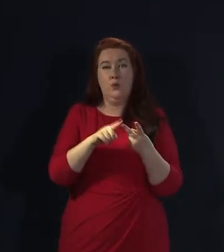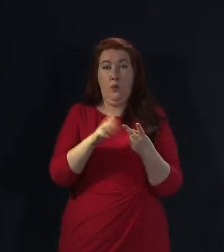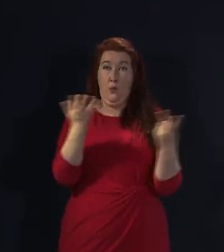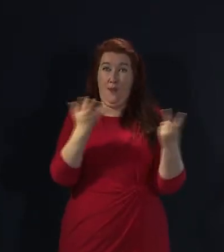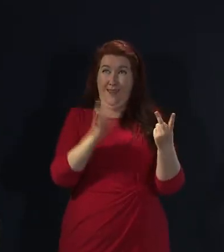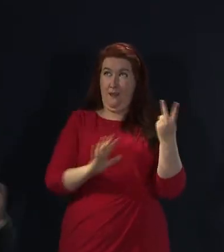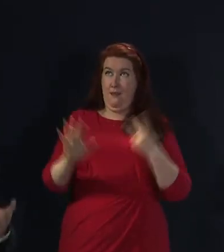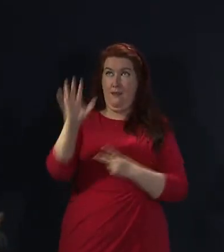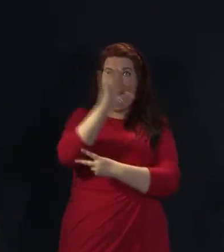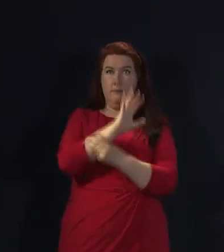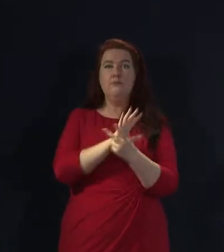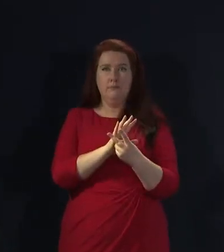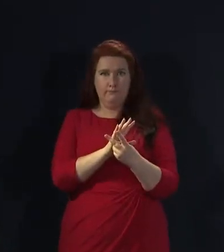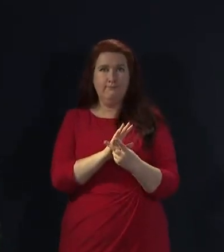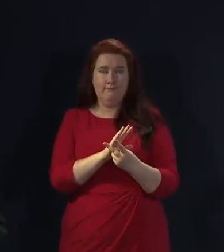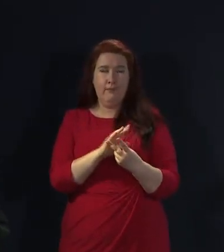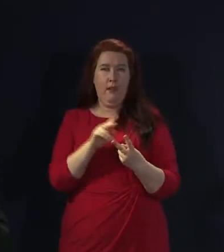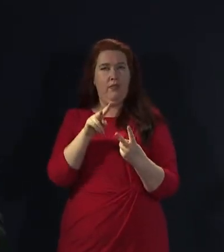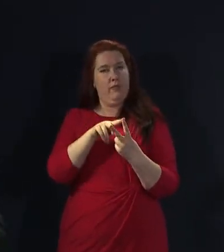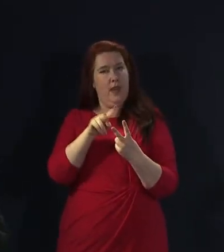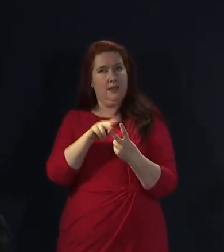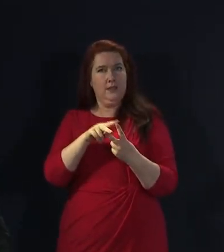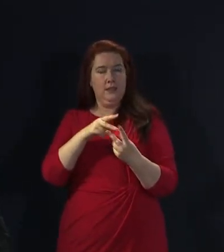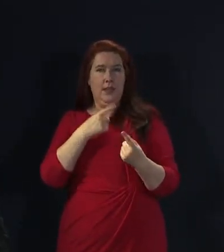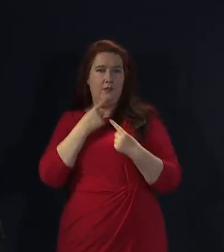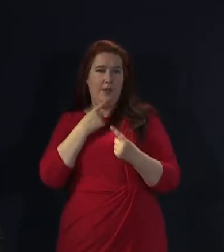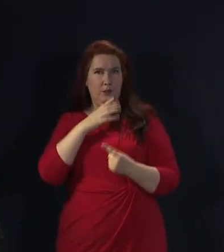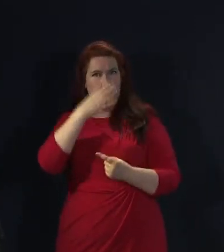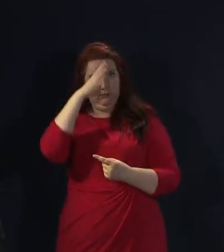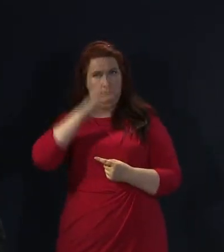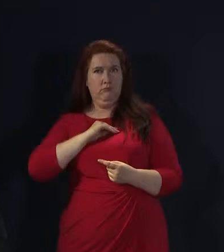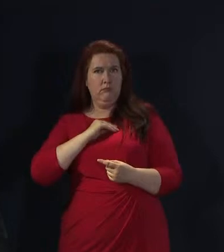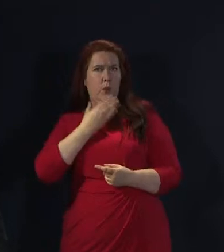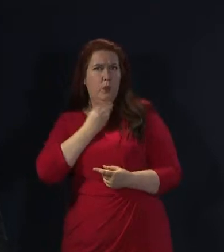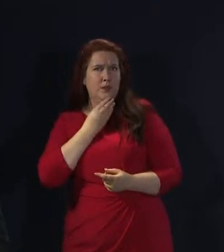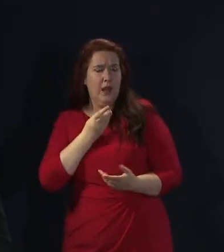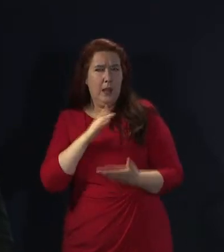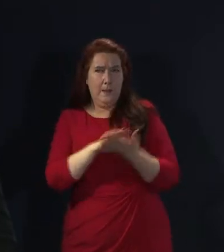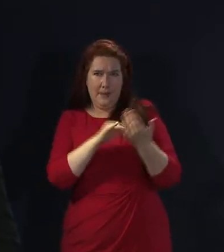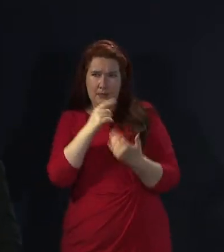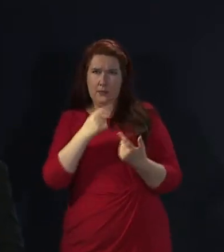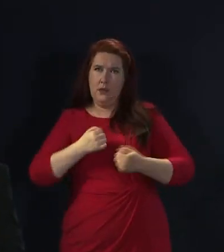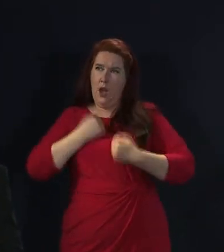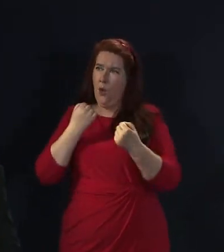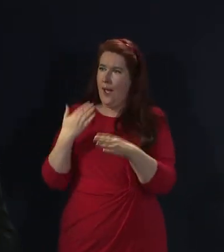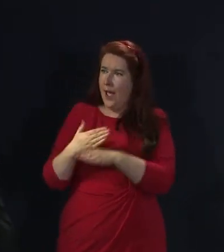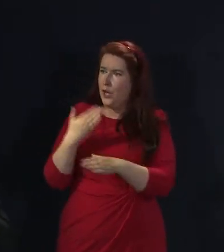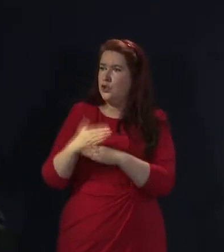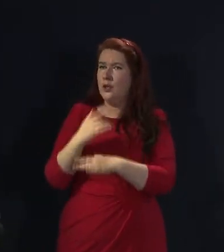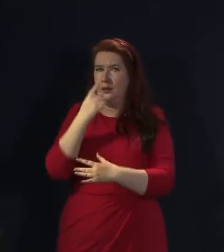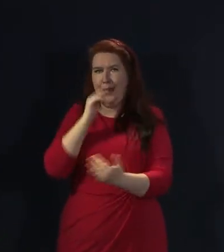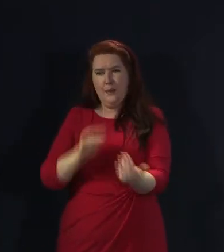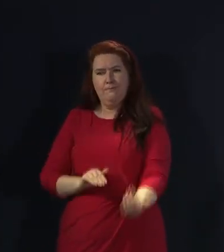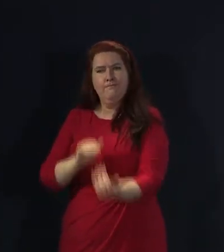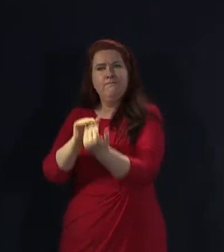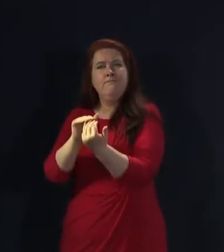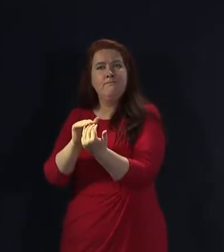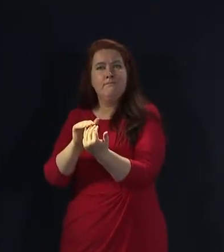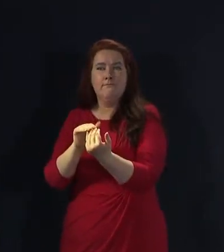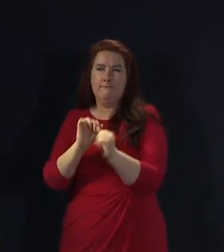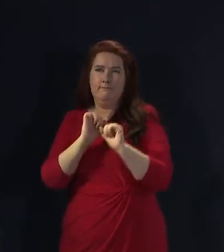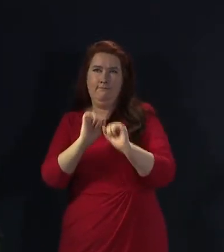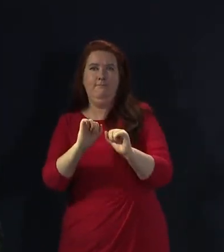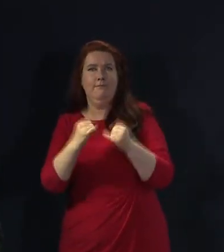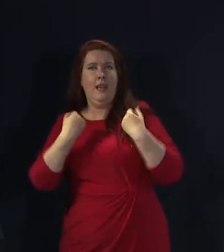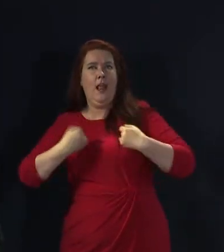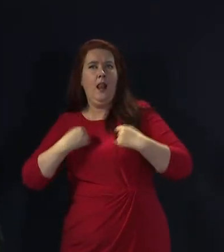as well. And it can allow us to kind of taper our response so that at all times it's proportionate to the type of disease that we're seeing there just now.